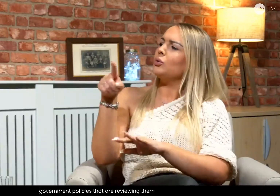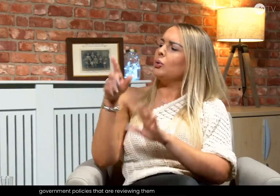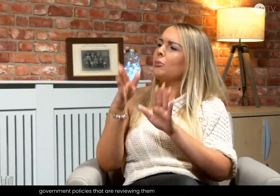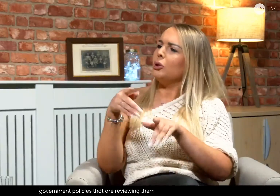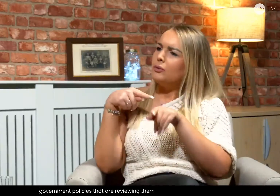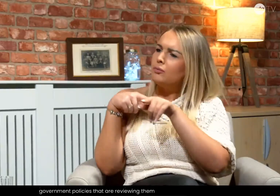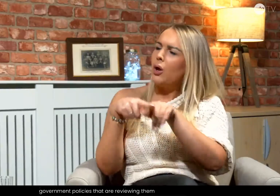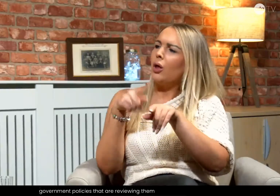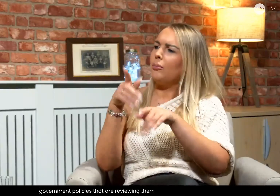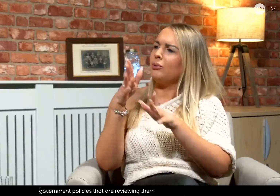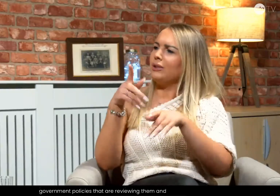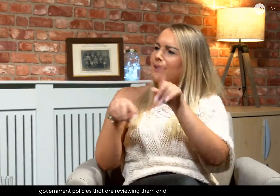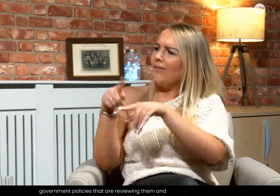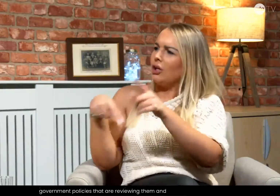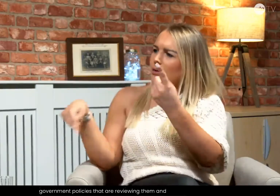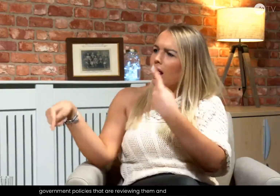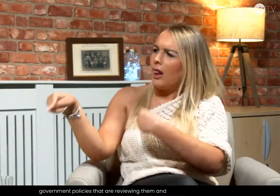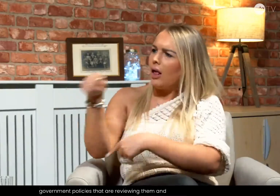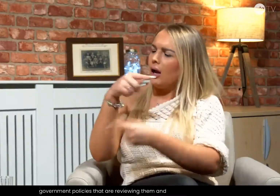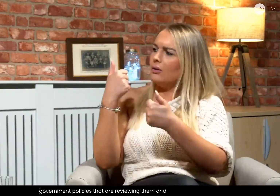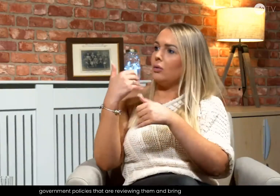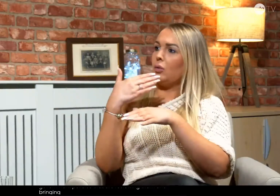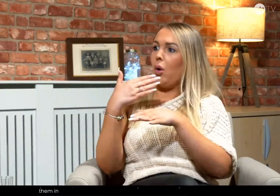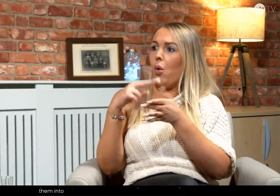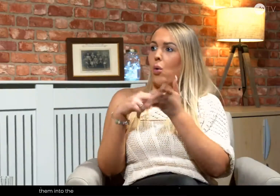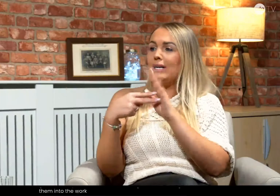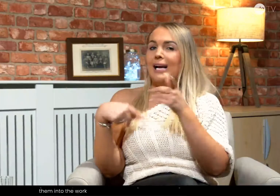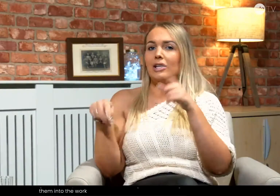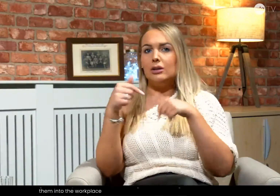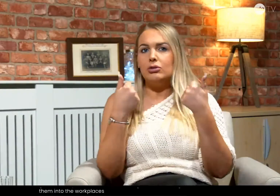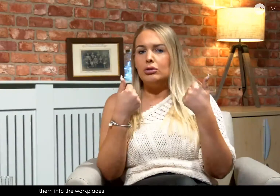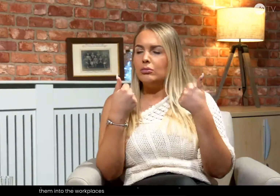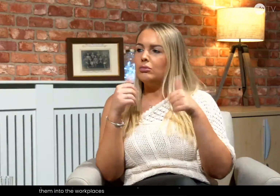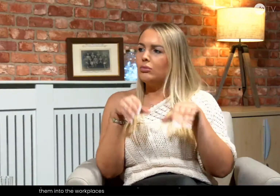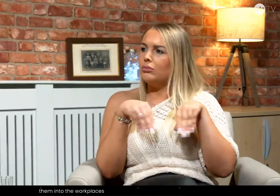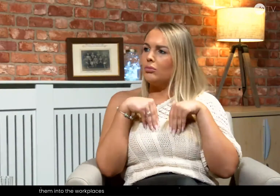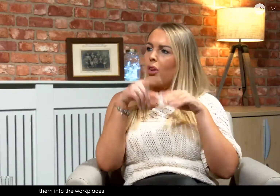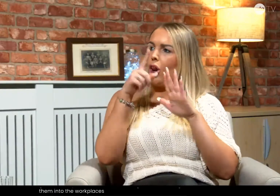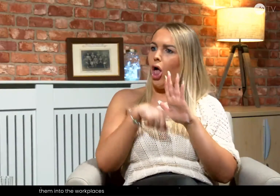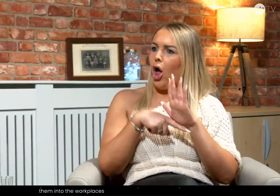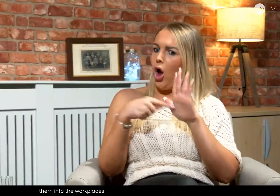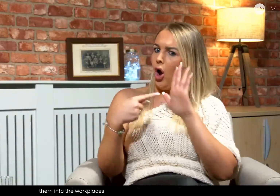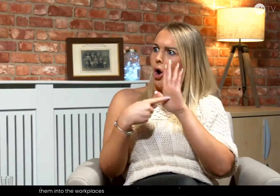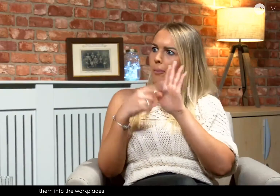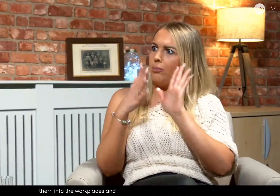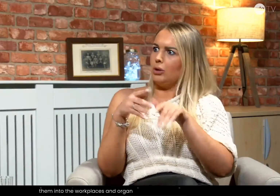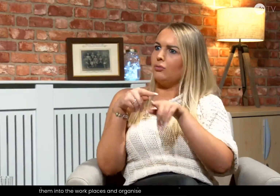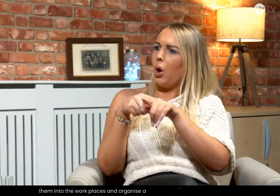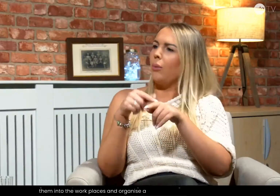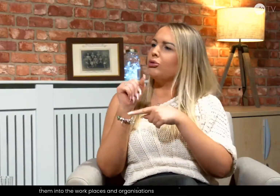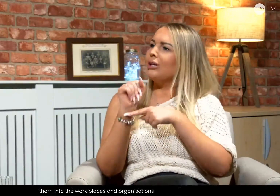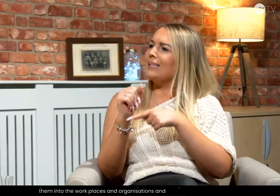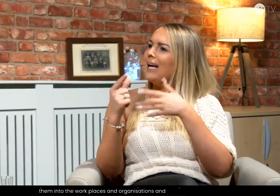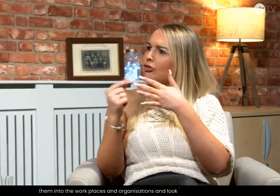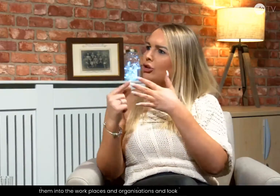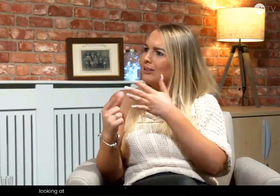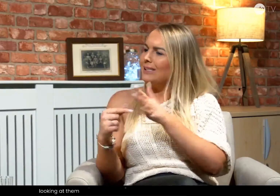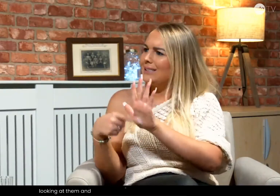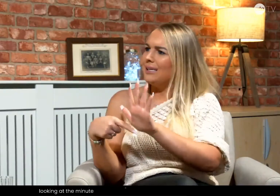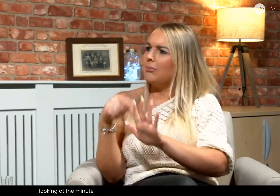and bringing them into the workplaces, and organisations are looking at them and accepting them and saying, yes, we must follow